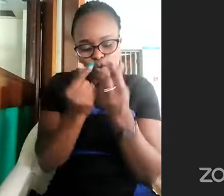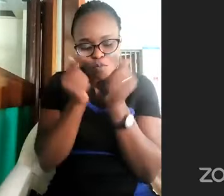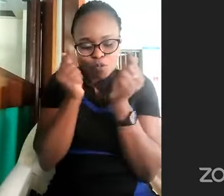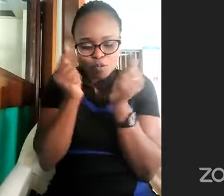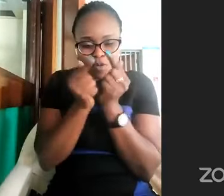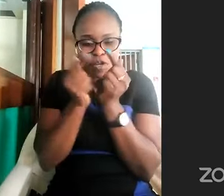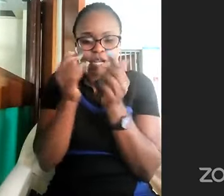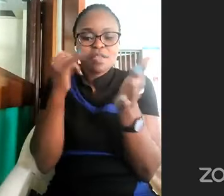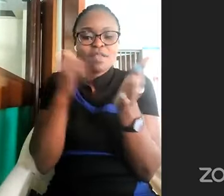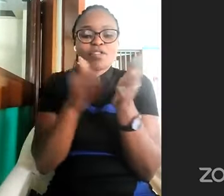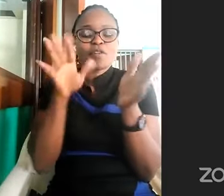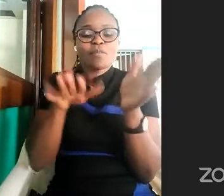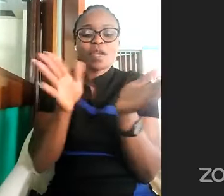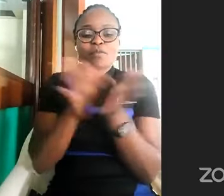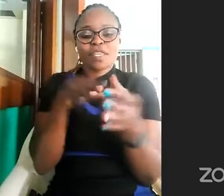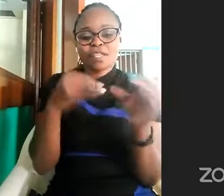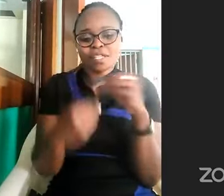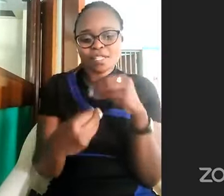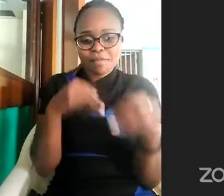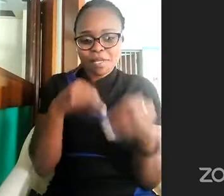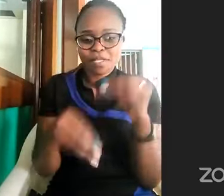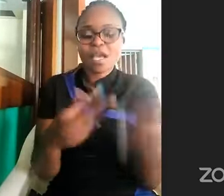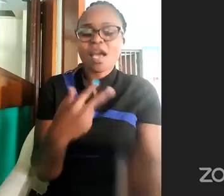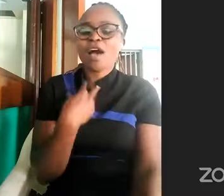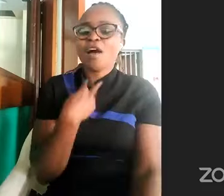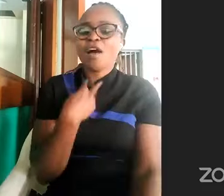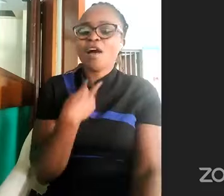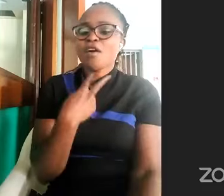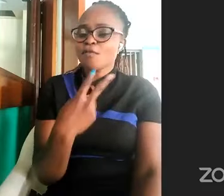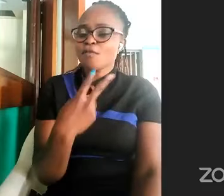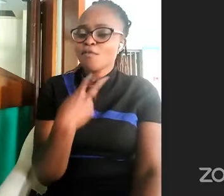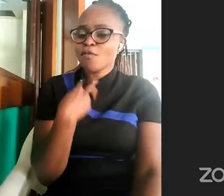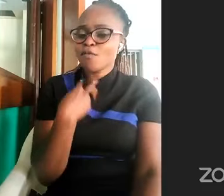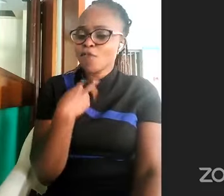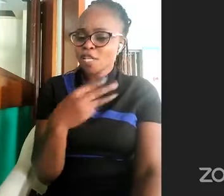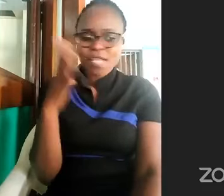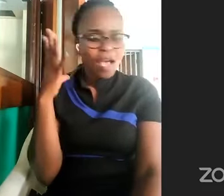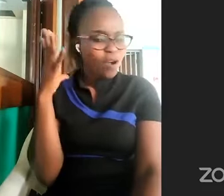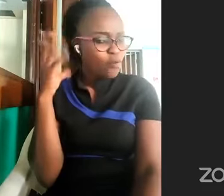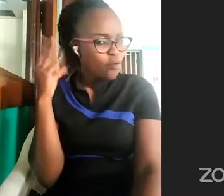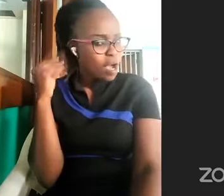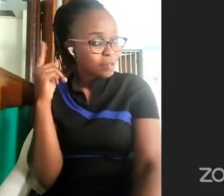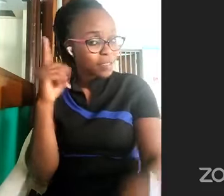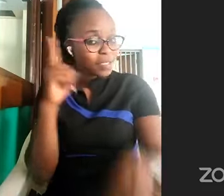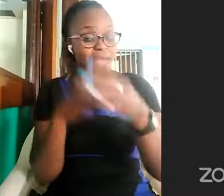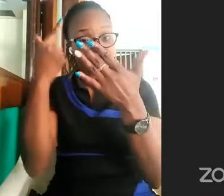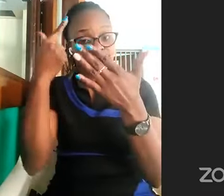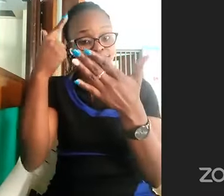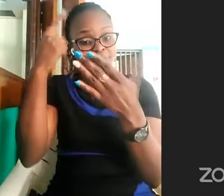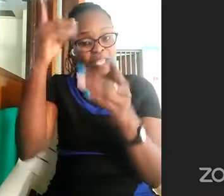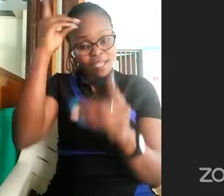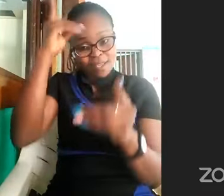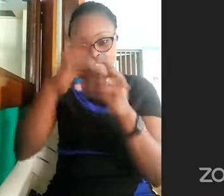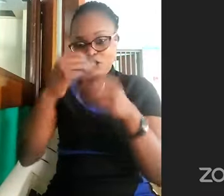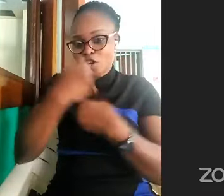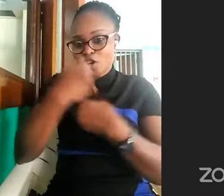voice may not be heard in decision-making process, led to police that due to address